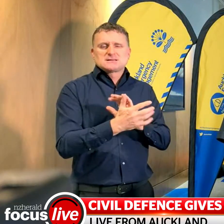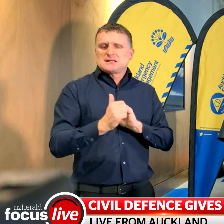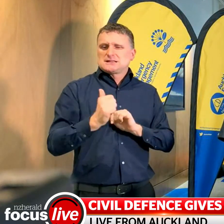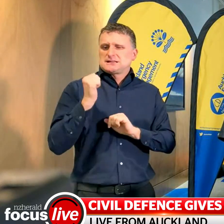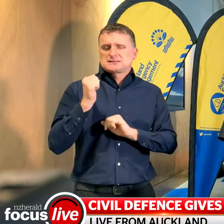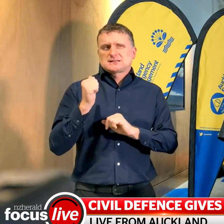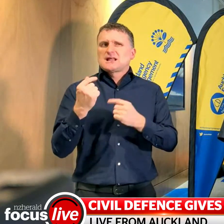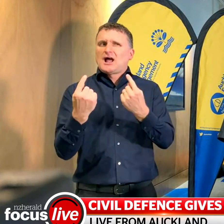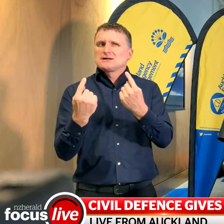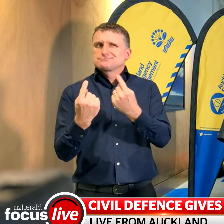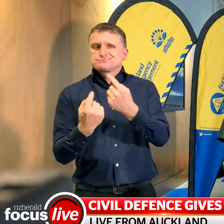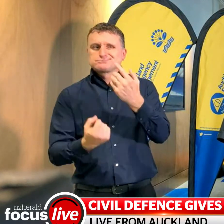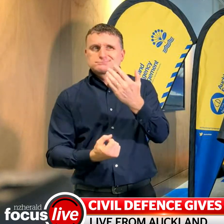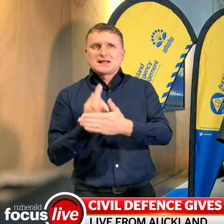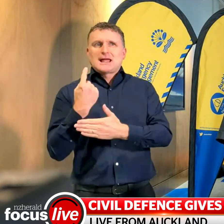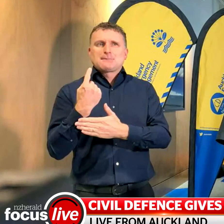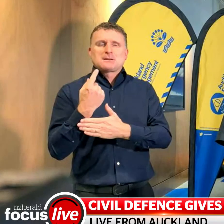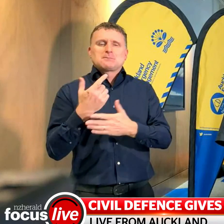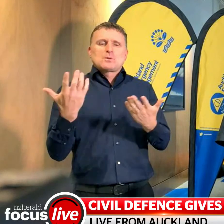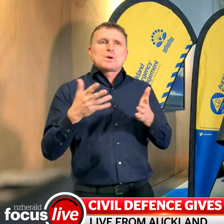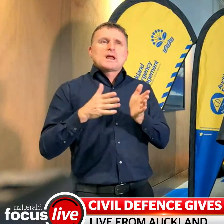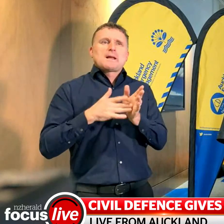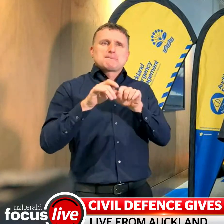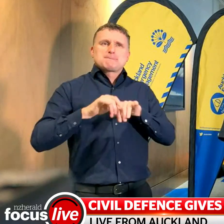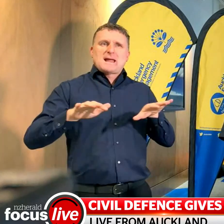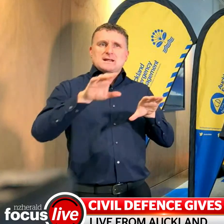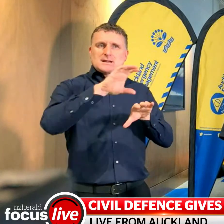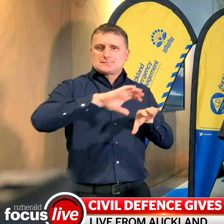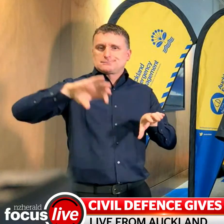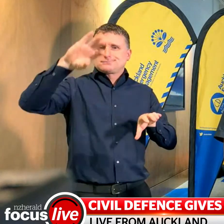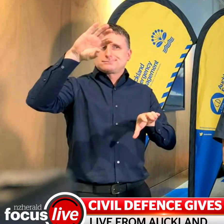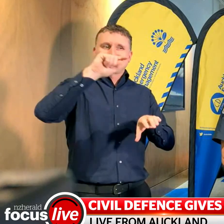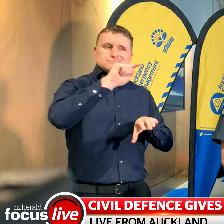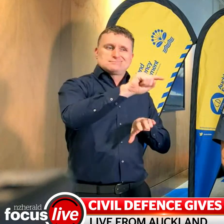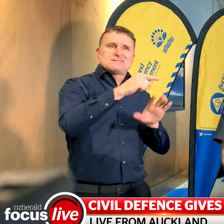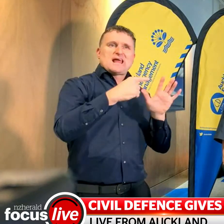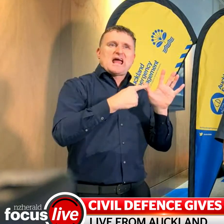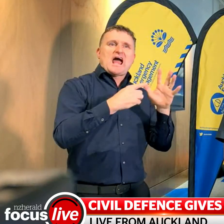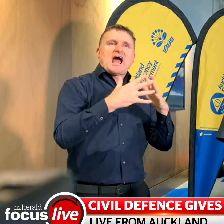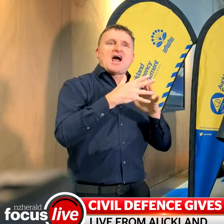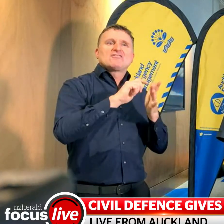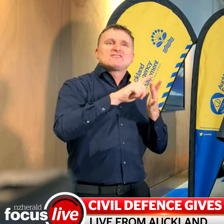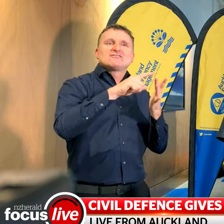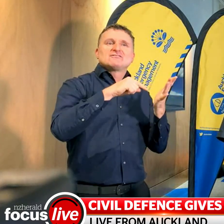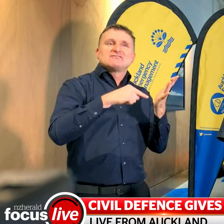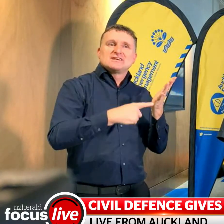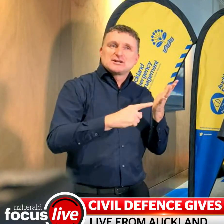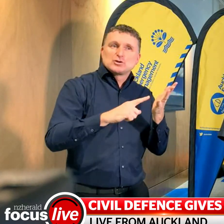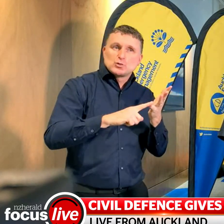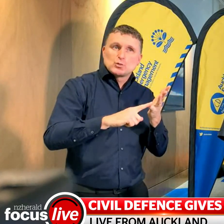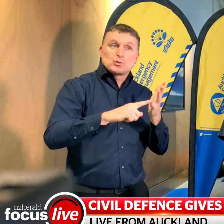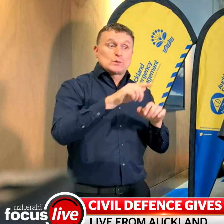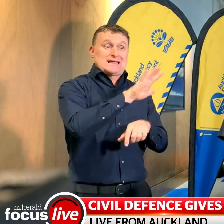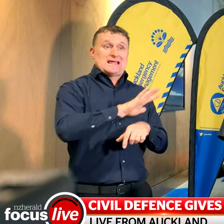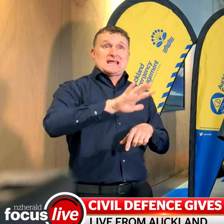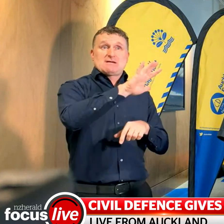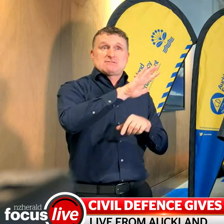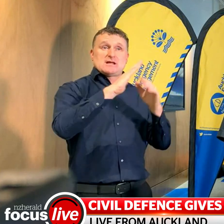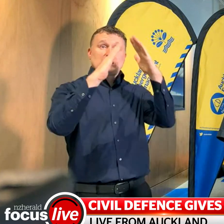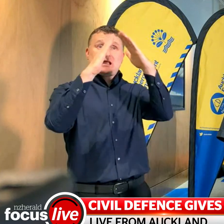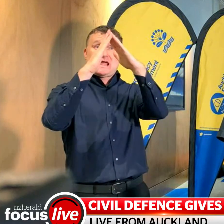yesterday, but mostly very graphically in the Whetu Peninsula with the property collapse there, and the